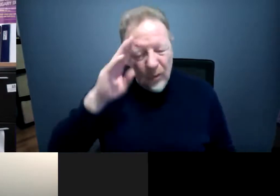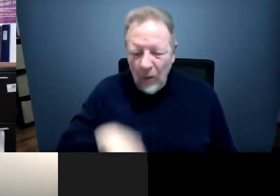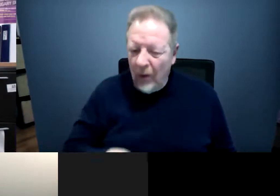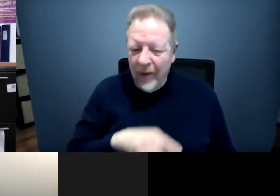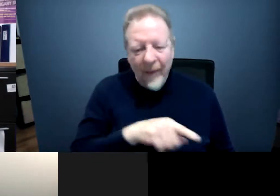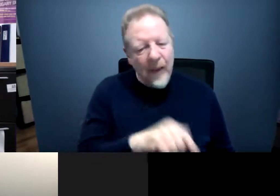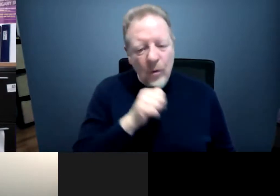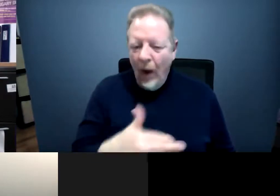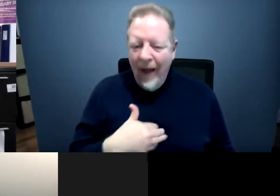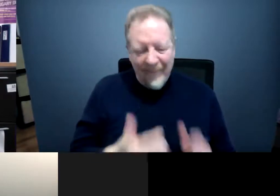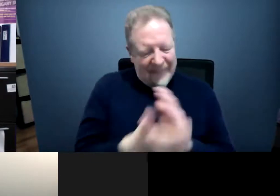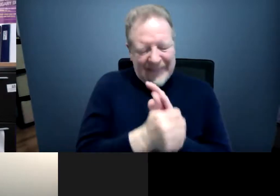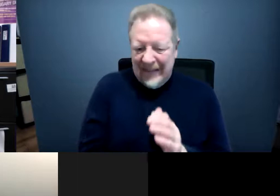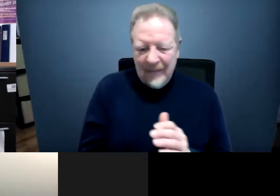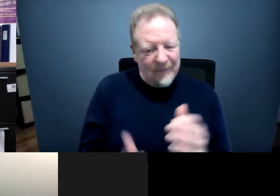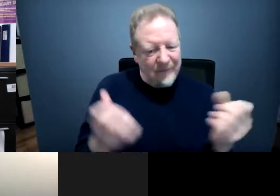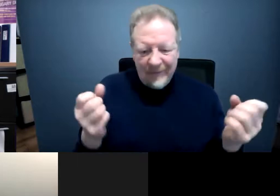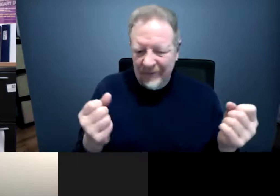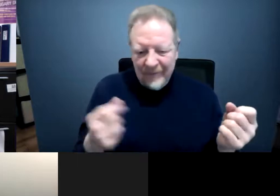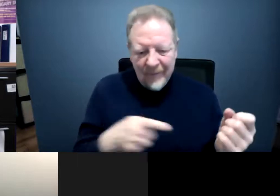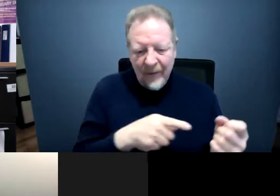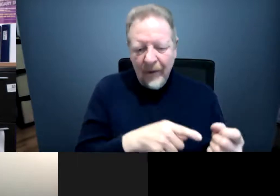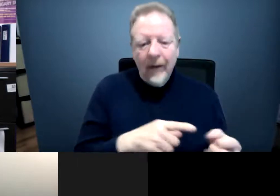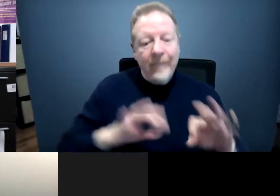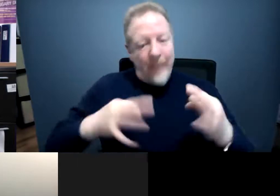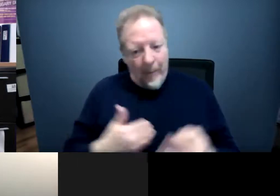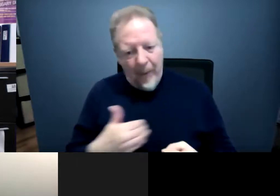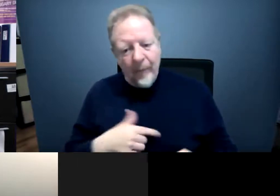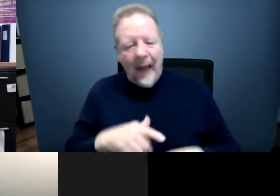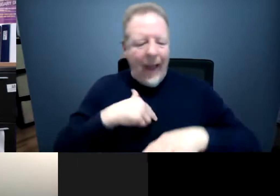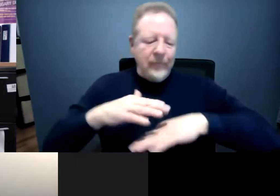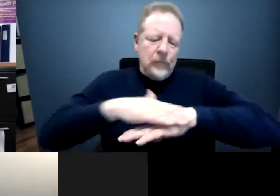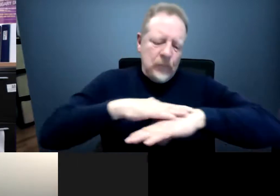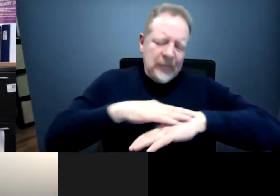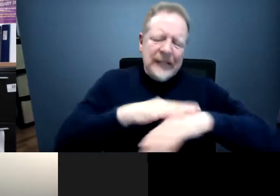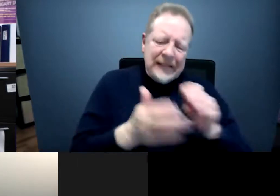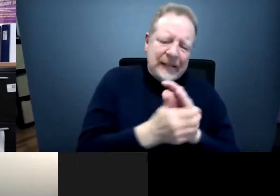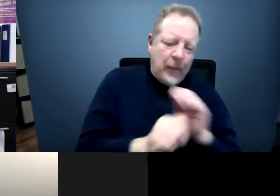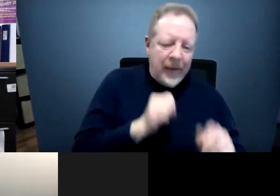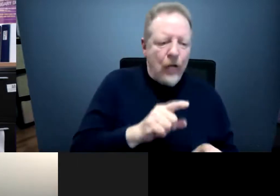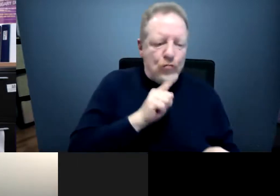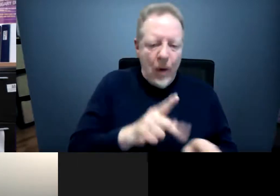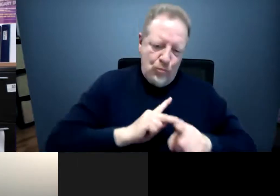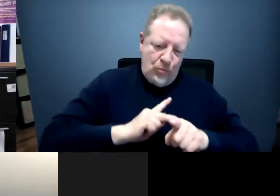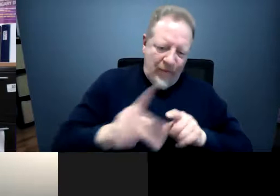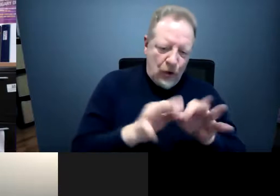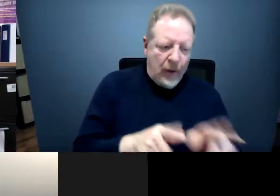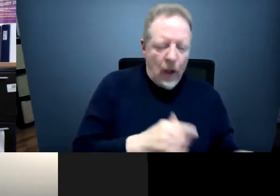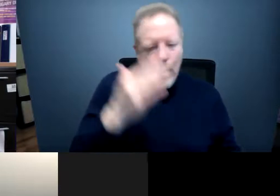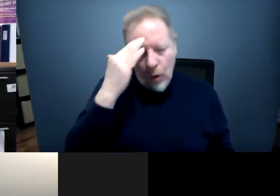have the skill. They have surface skill. They don't know the complexities of the